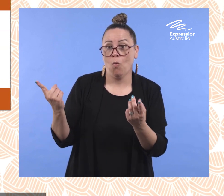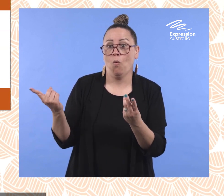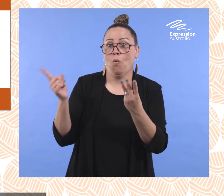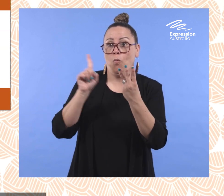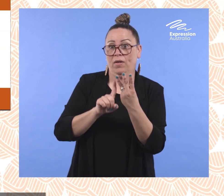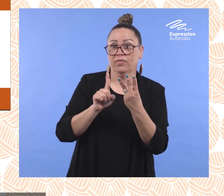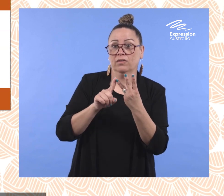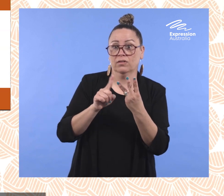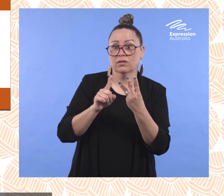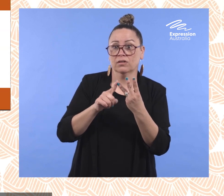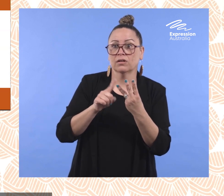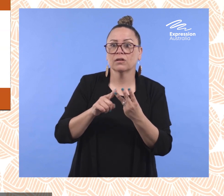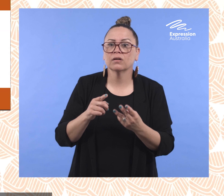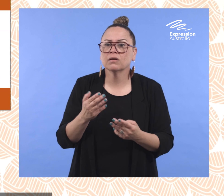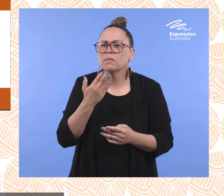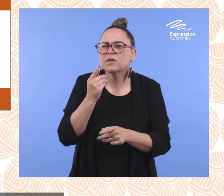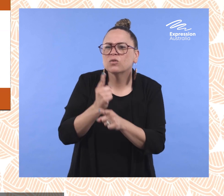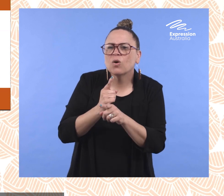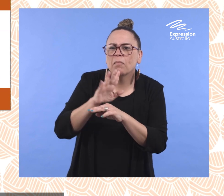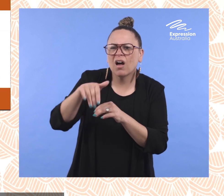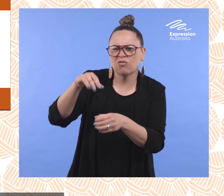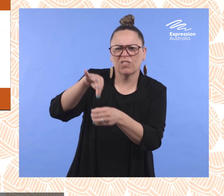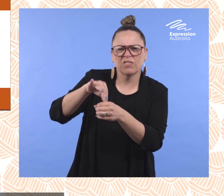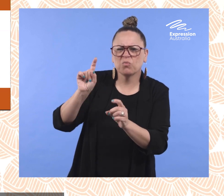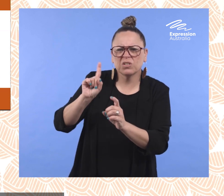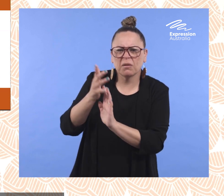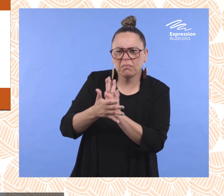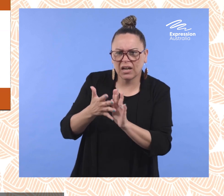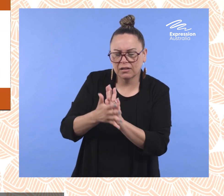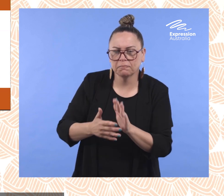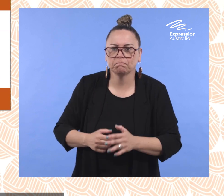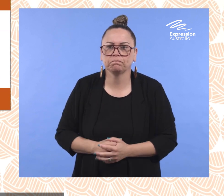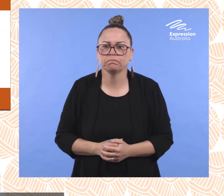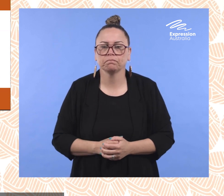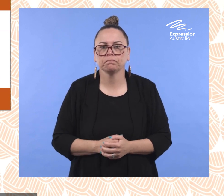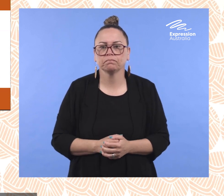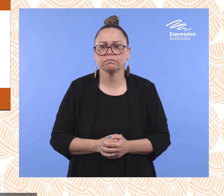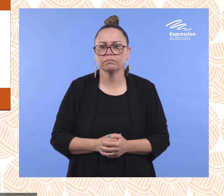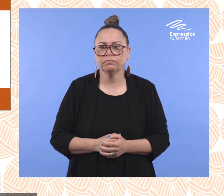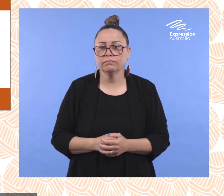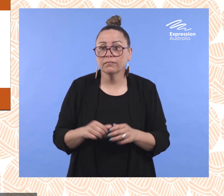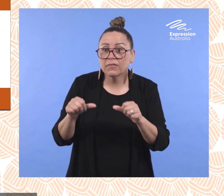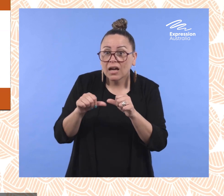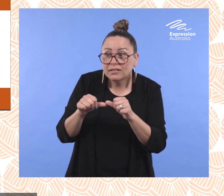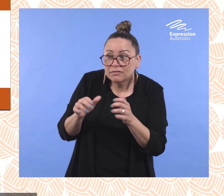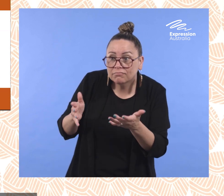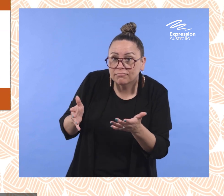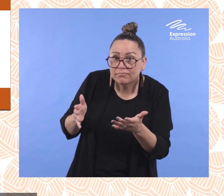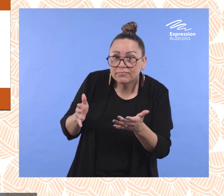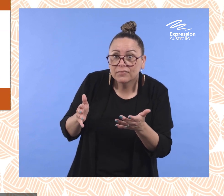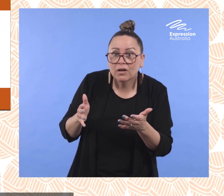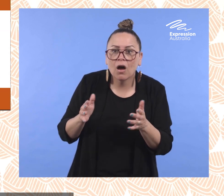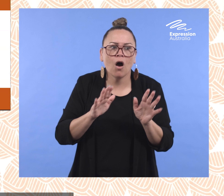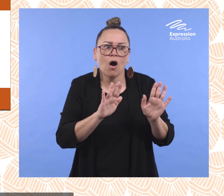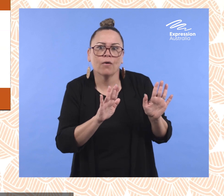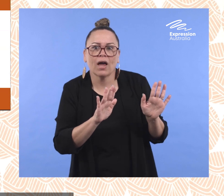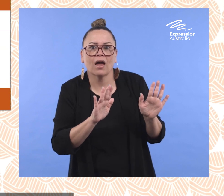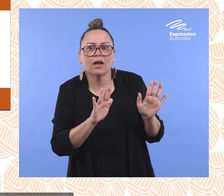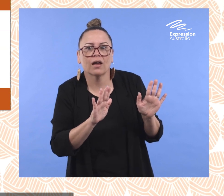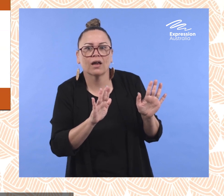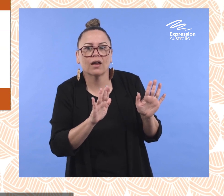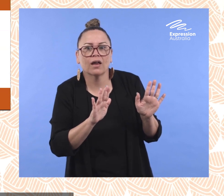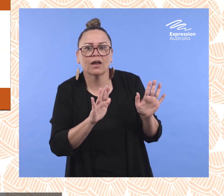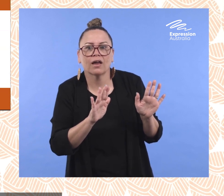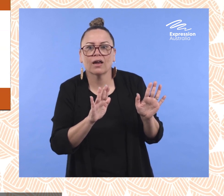please just talk about what a referendum actually is, Aunty Munya? Well, it's